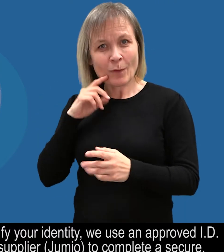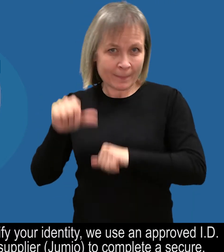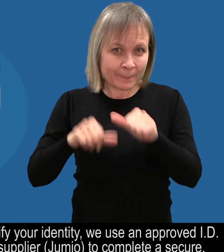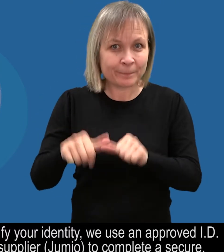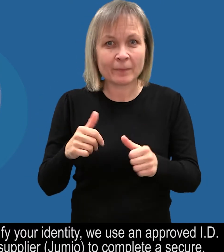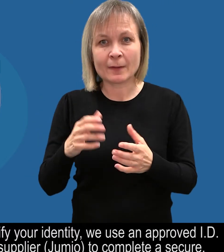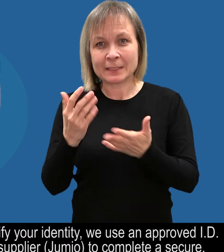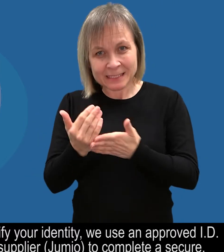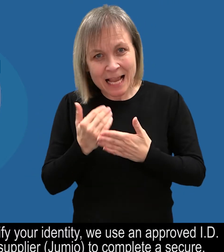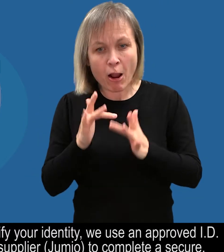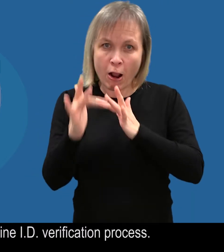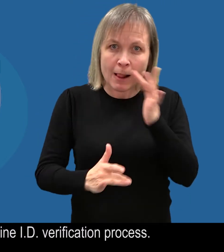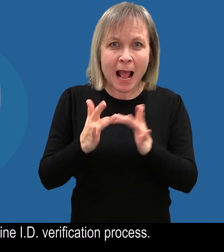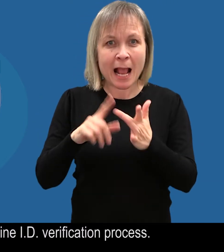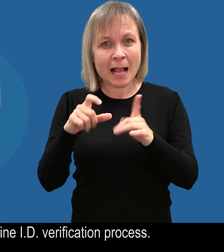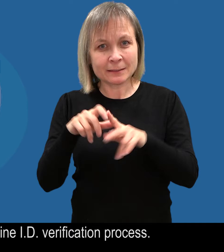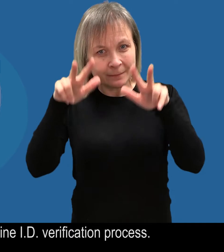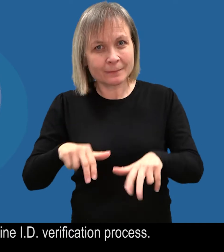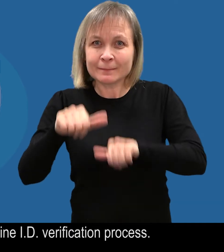secure online ID verification process.